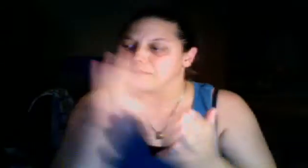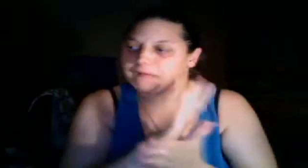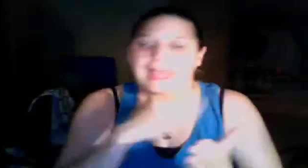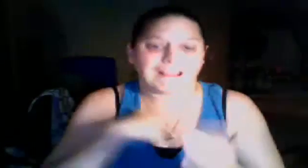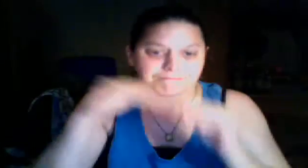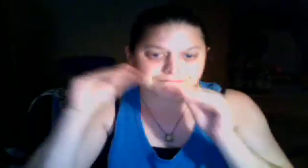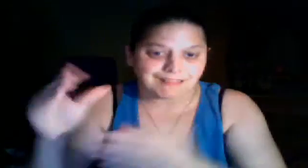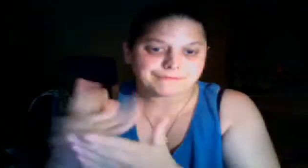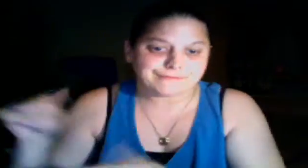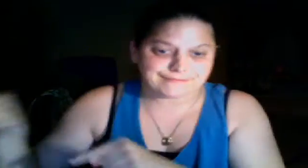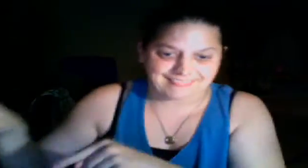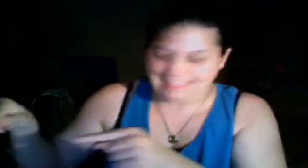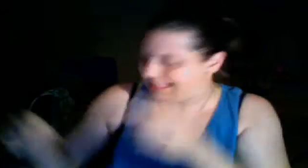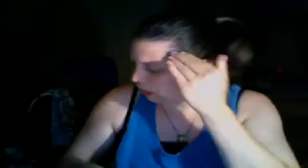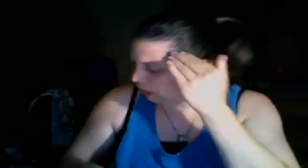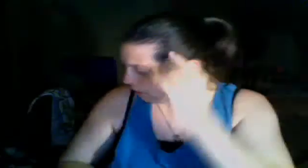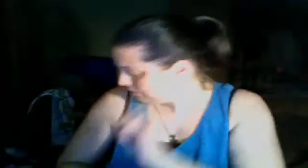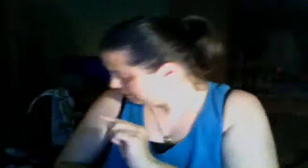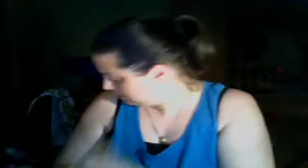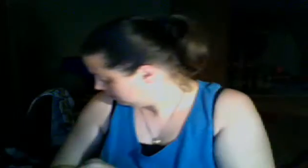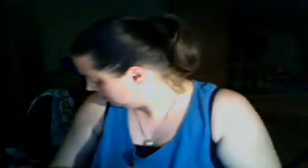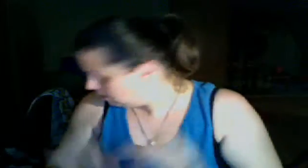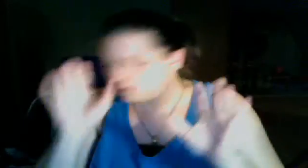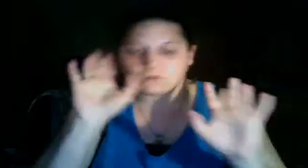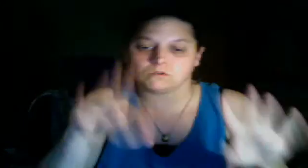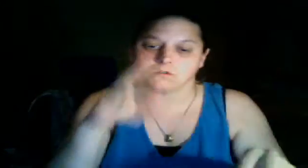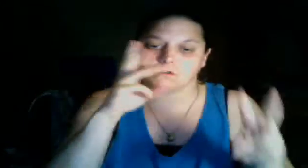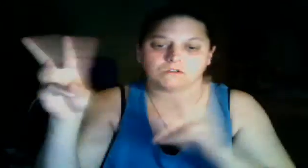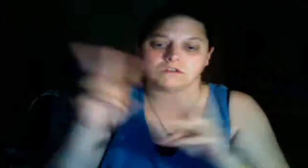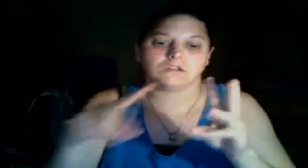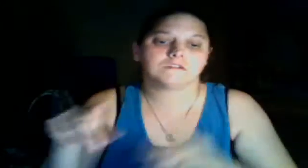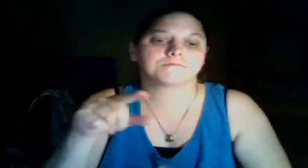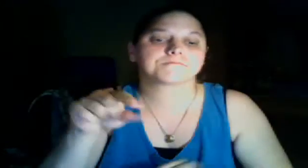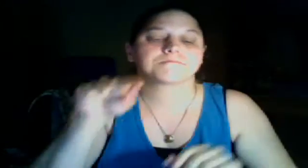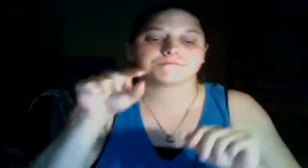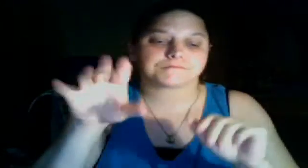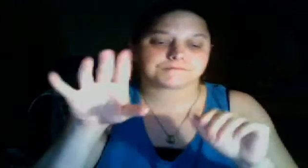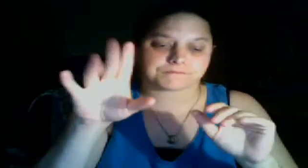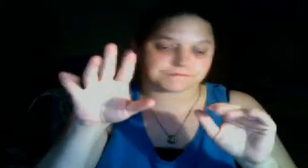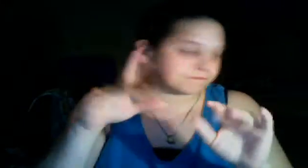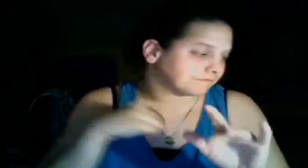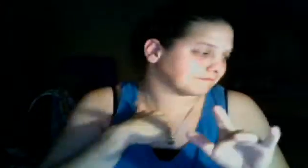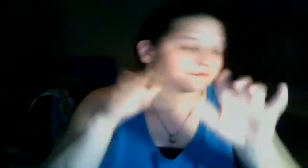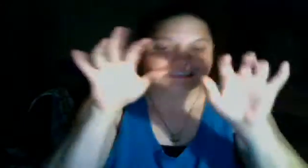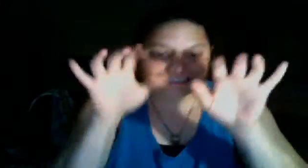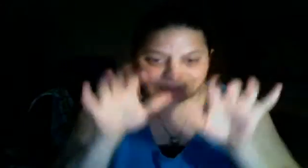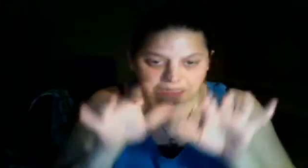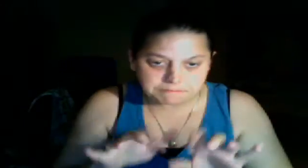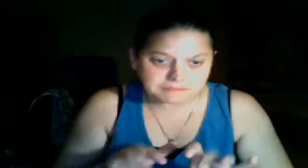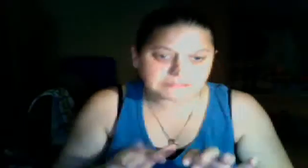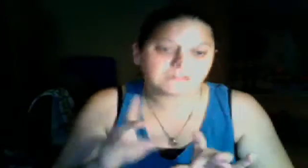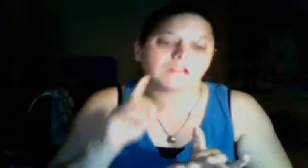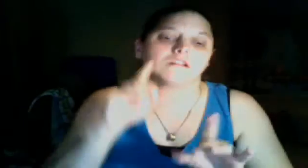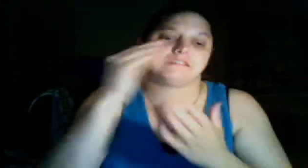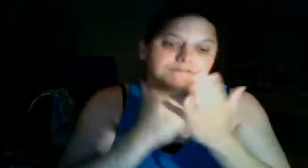6 weeks. We're not just straight up. It's a lot of going up and